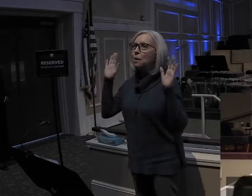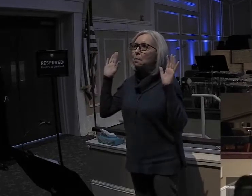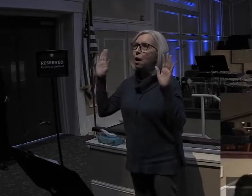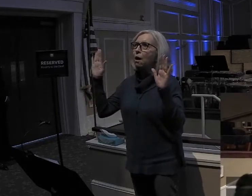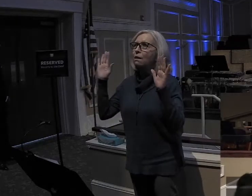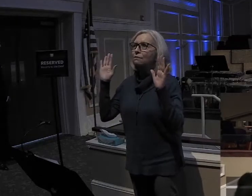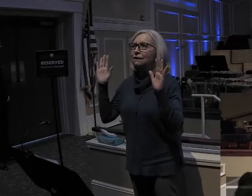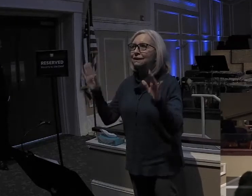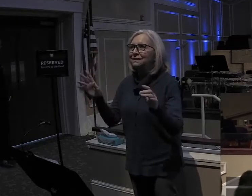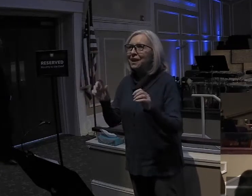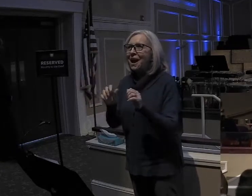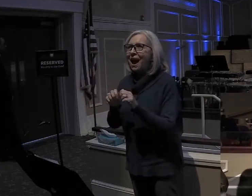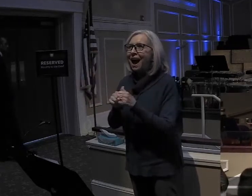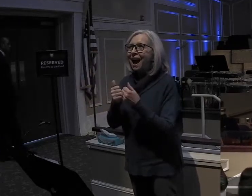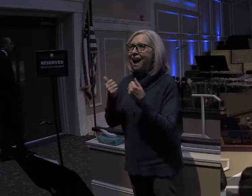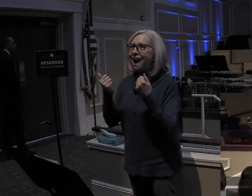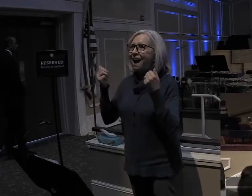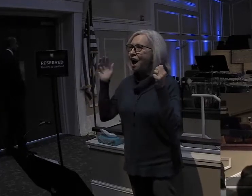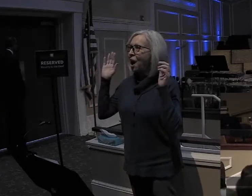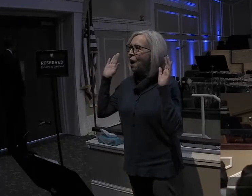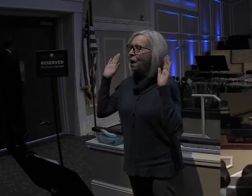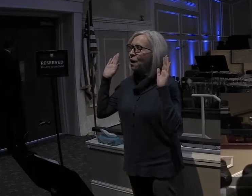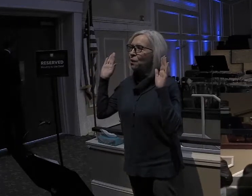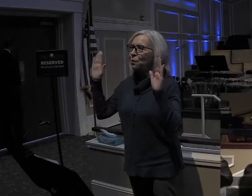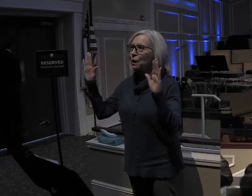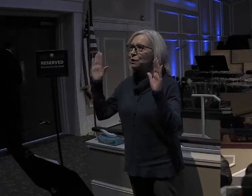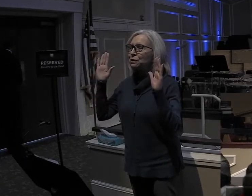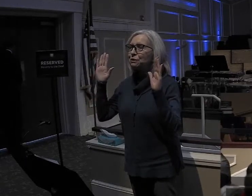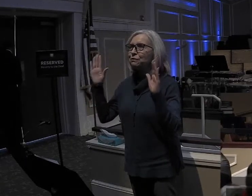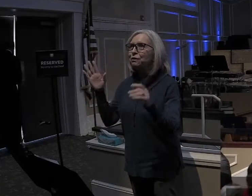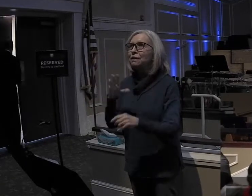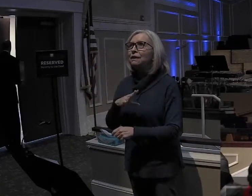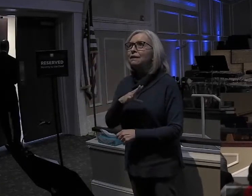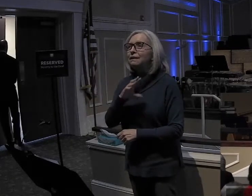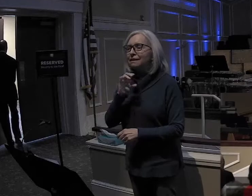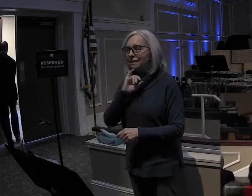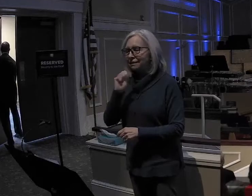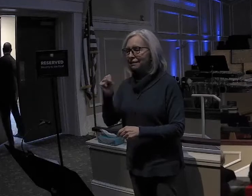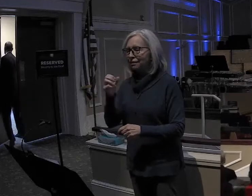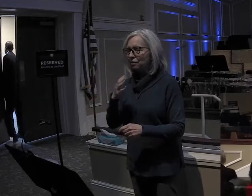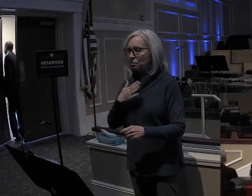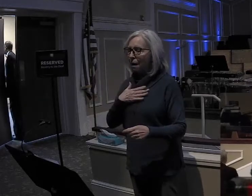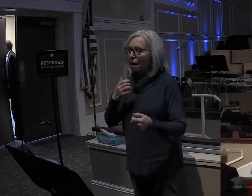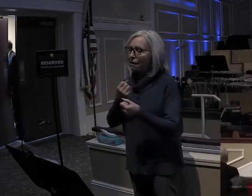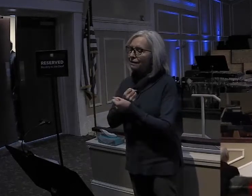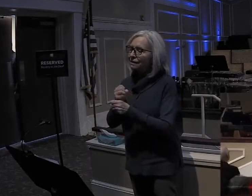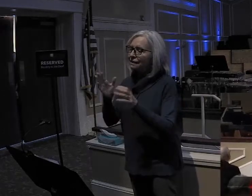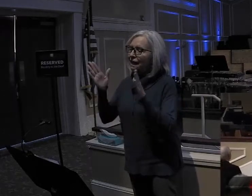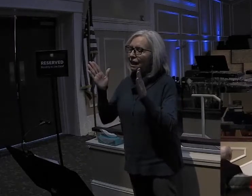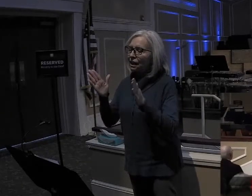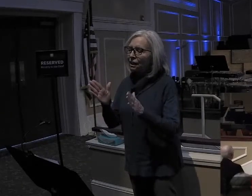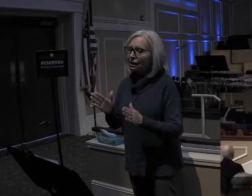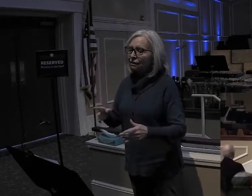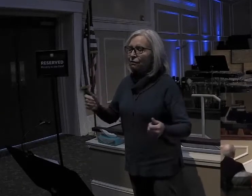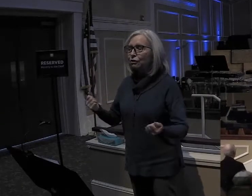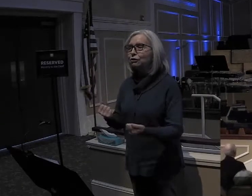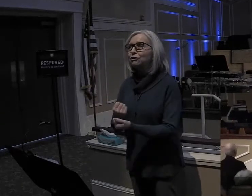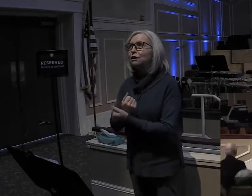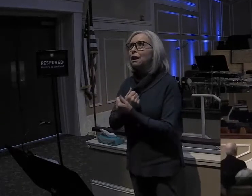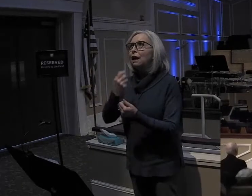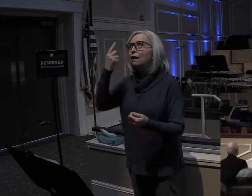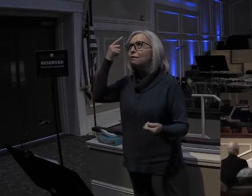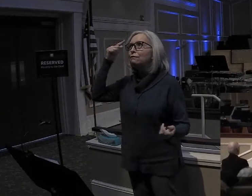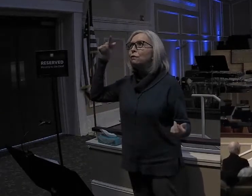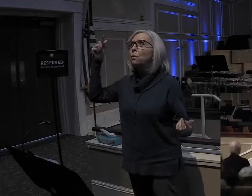How marvelous, how wonderful is my